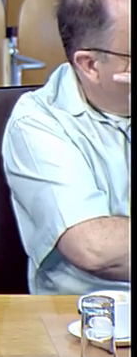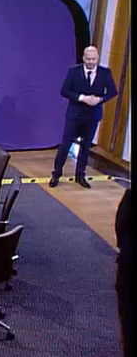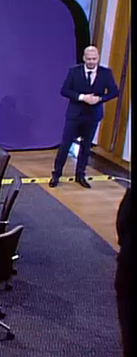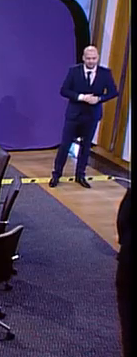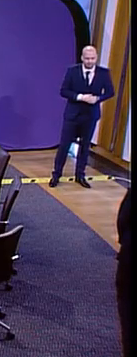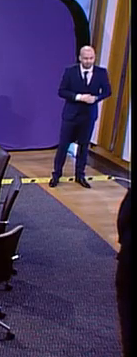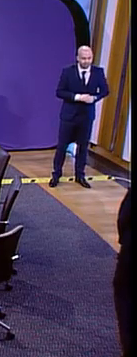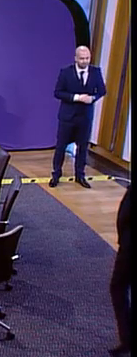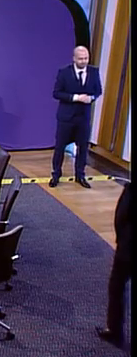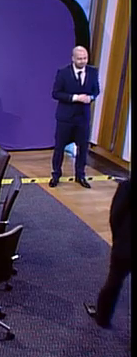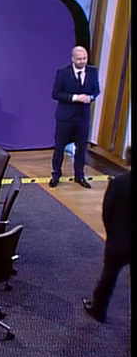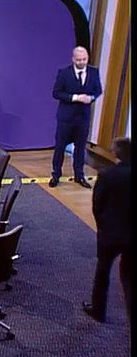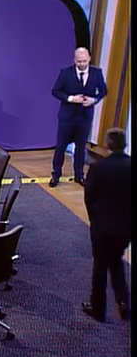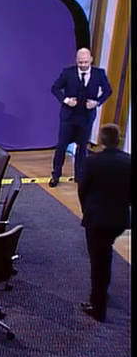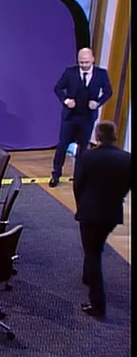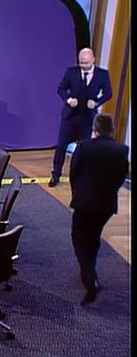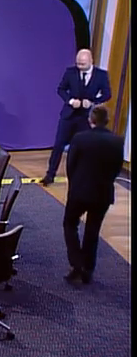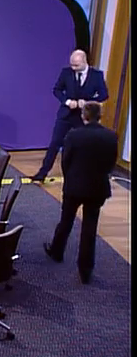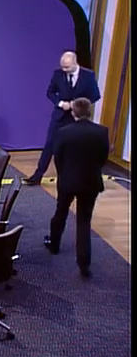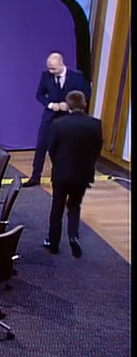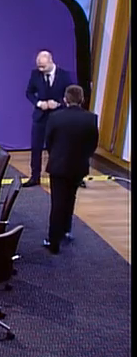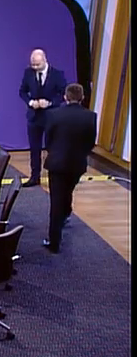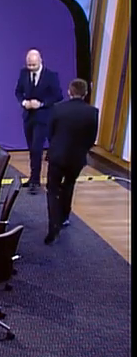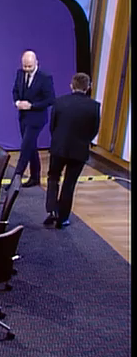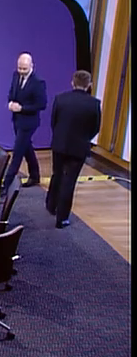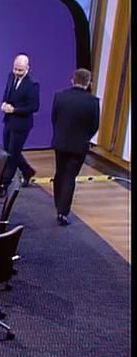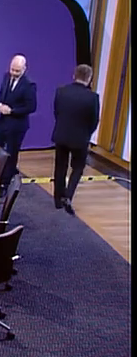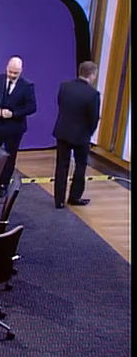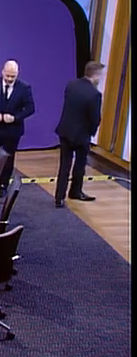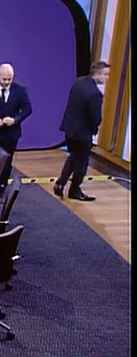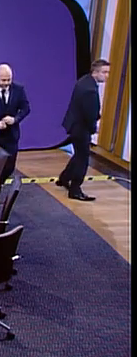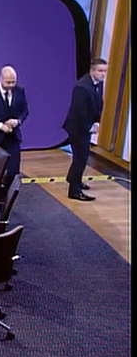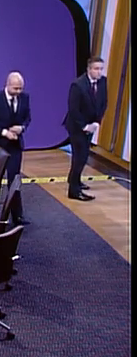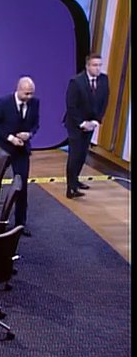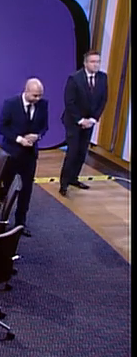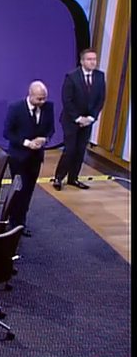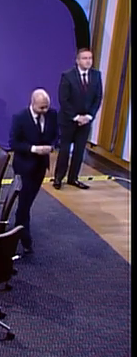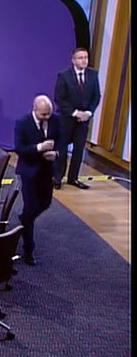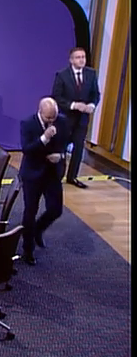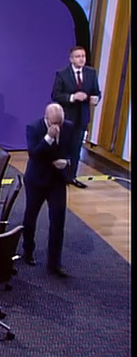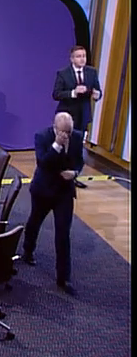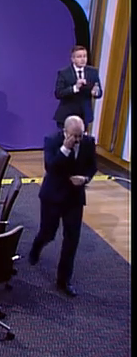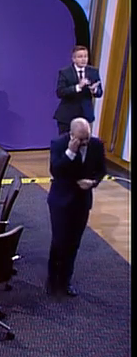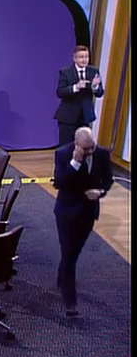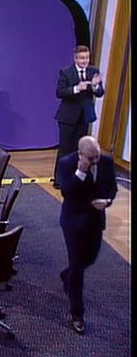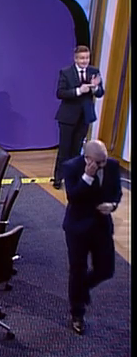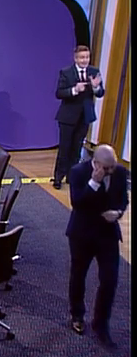Sorry. Just add the experiences from St Andrews students to your question. We have an academic alert system whereby if a